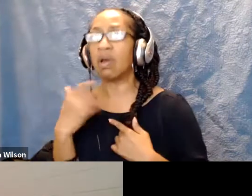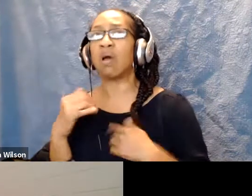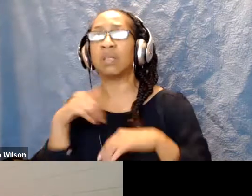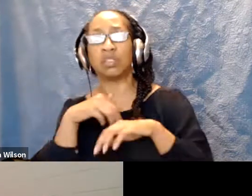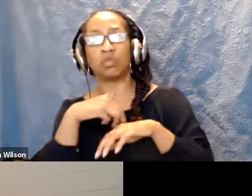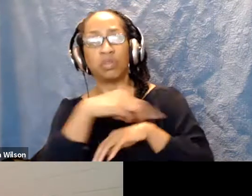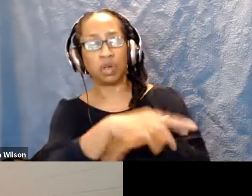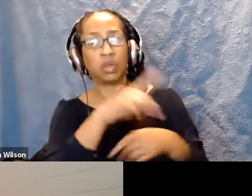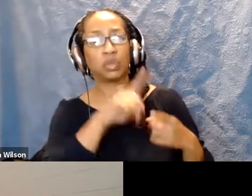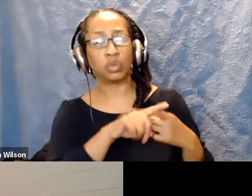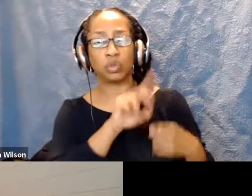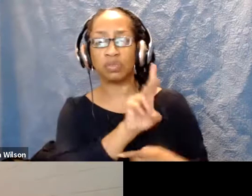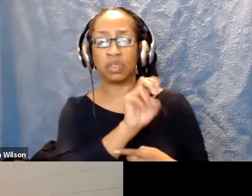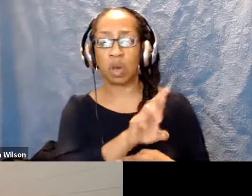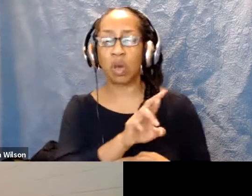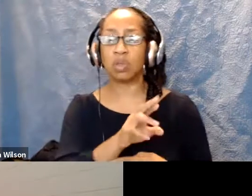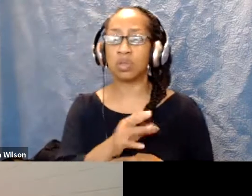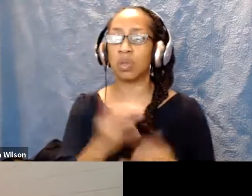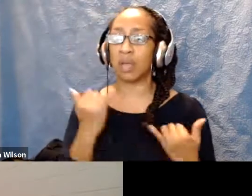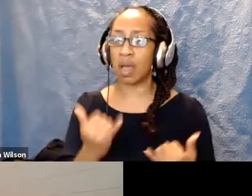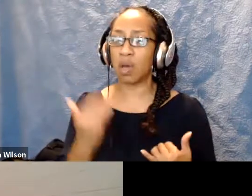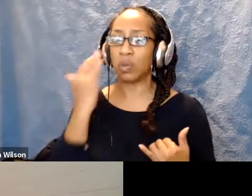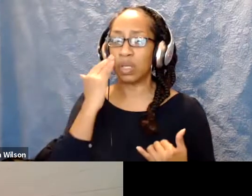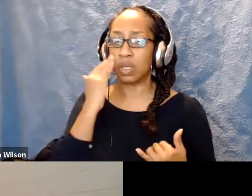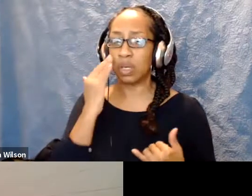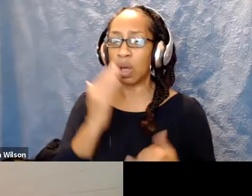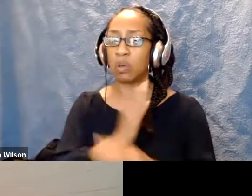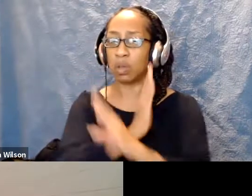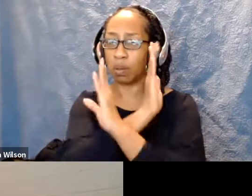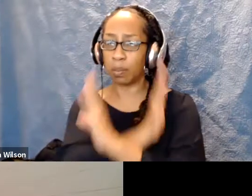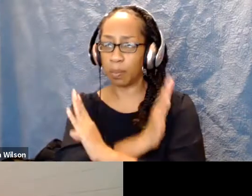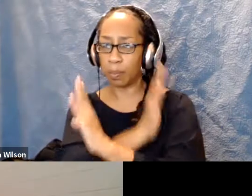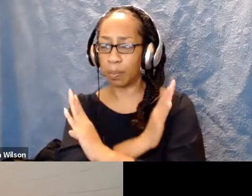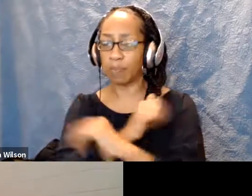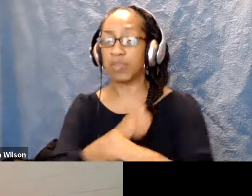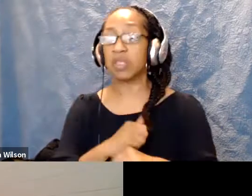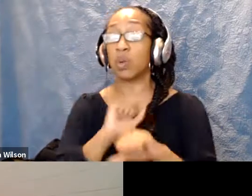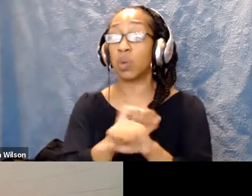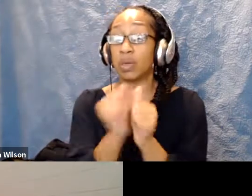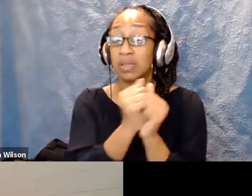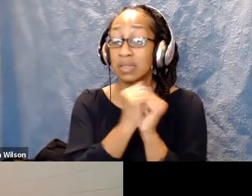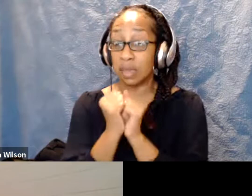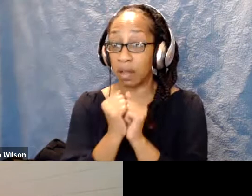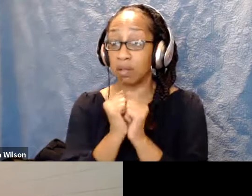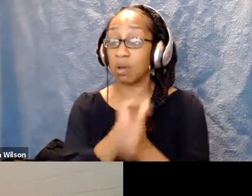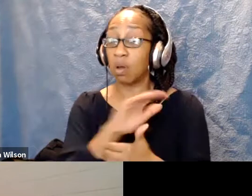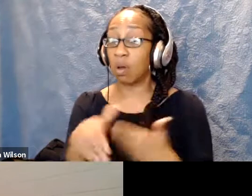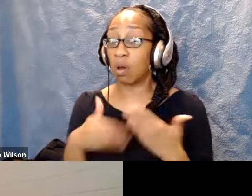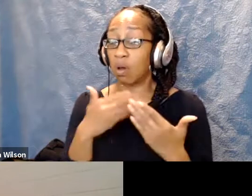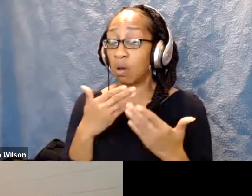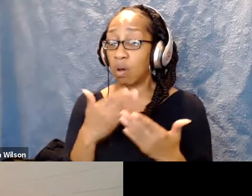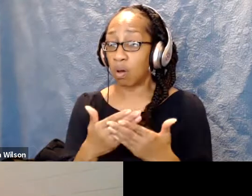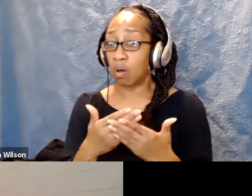usually we are working together. All of my consumers on my caseload have employment